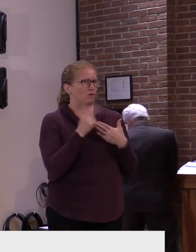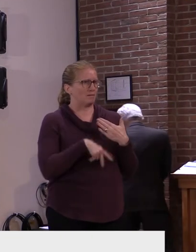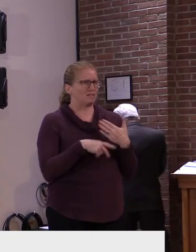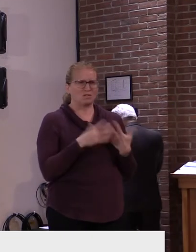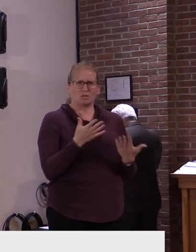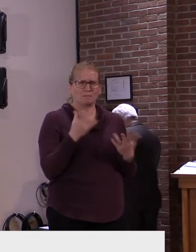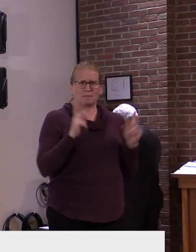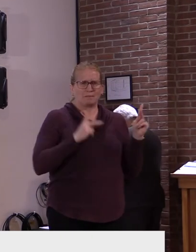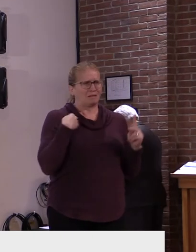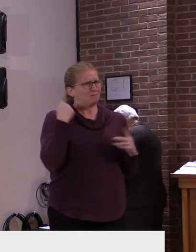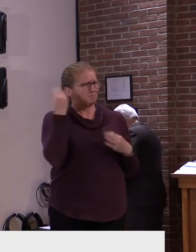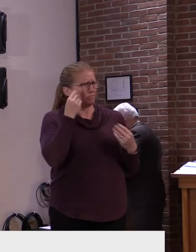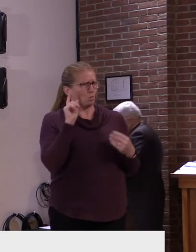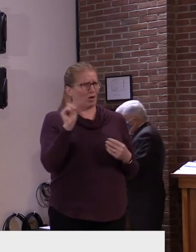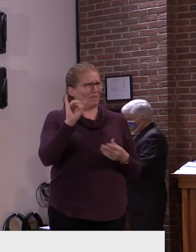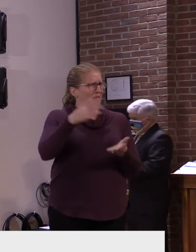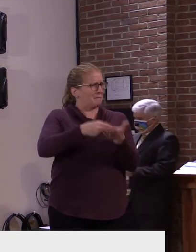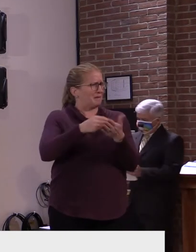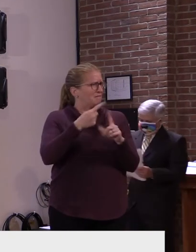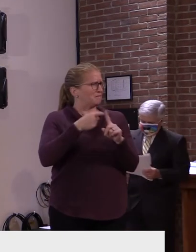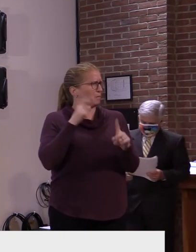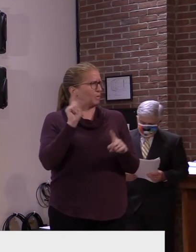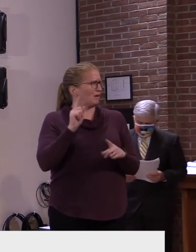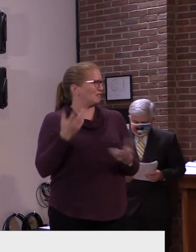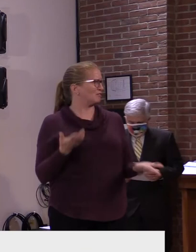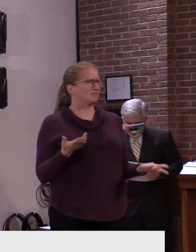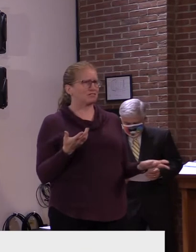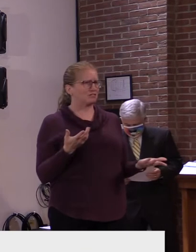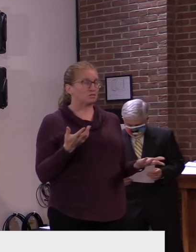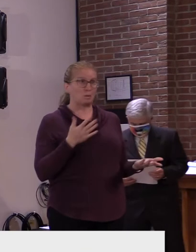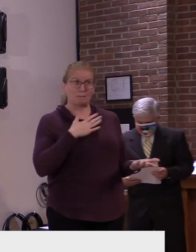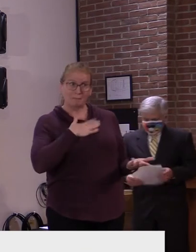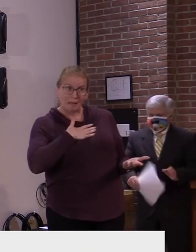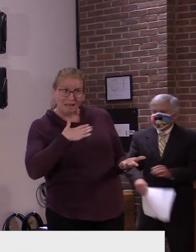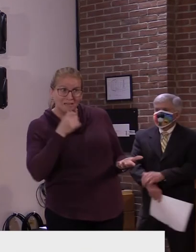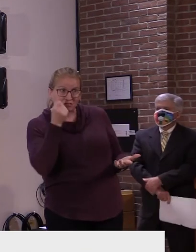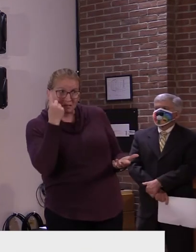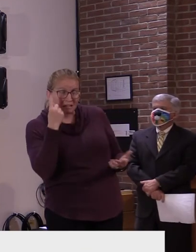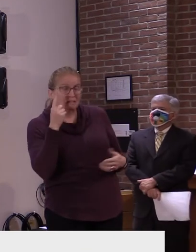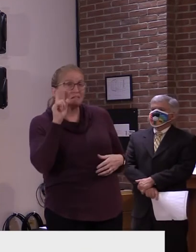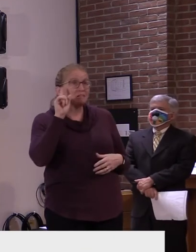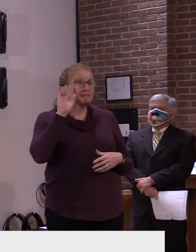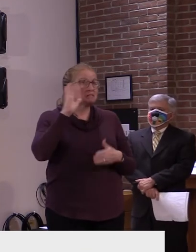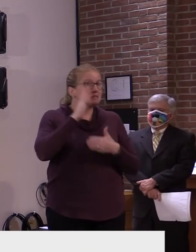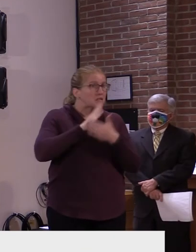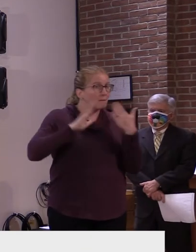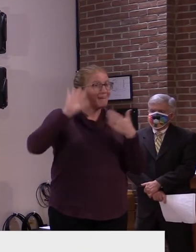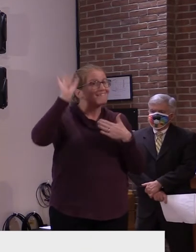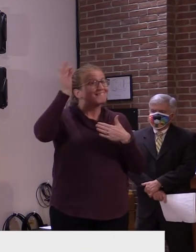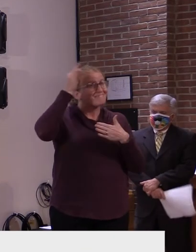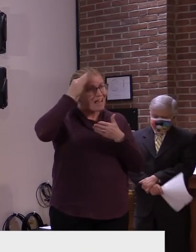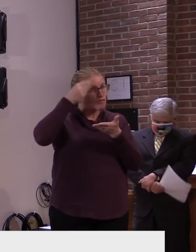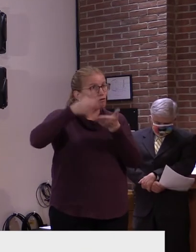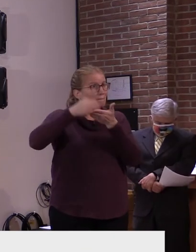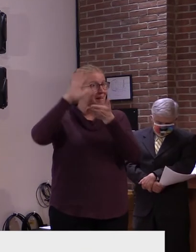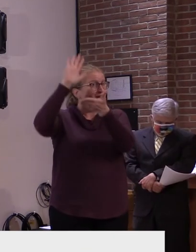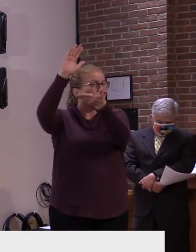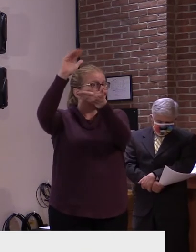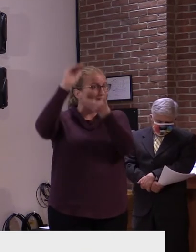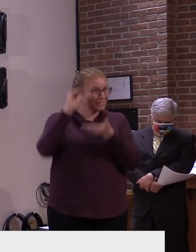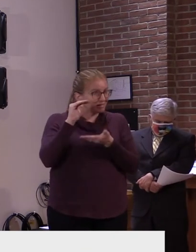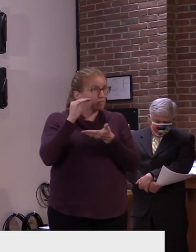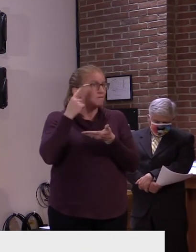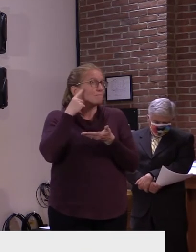come from i understand it there's some federal money that came in for the health care to support health care and